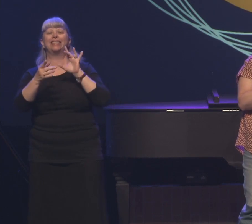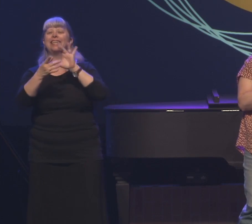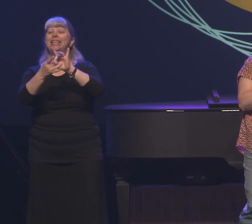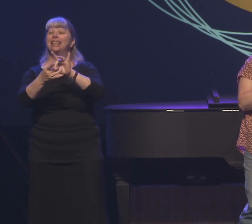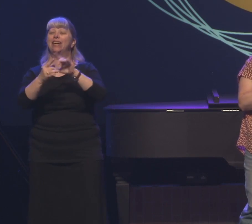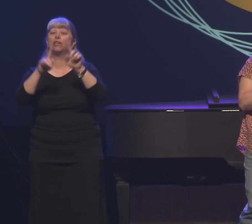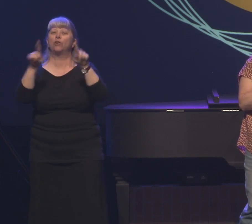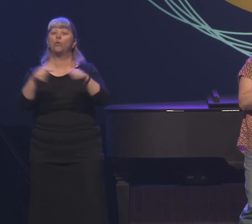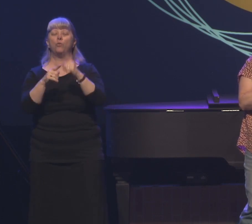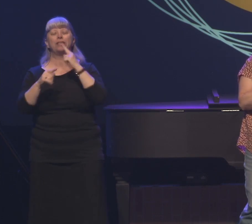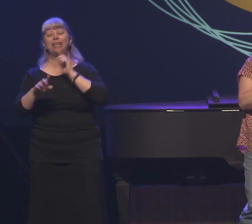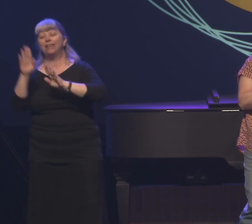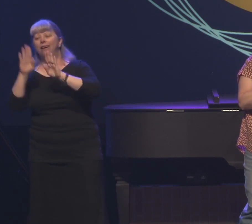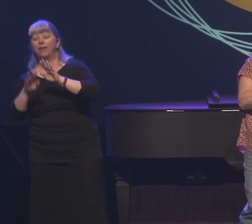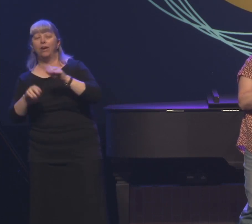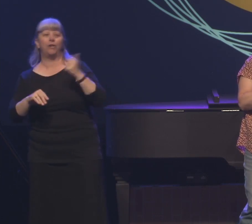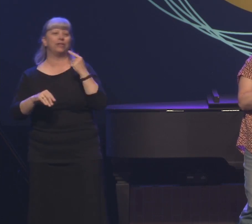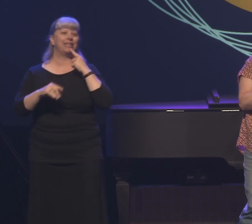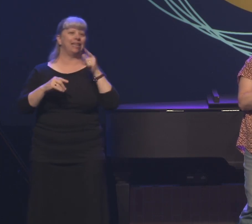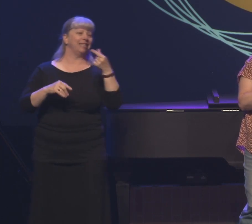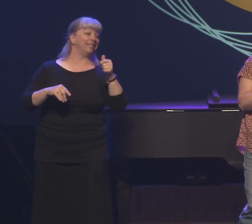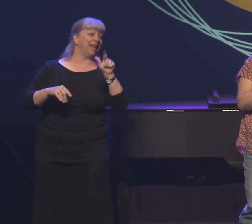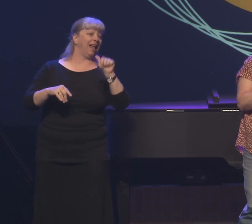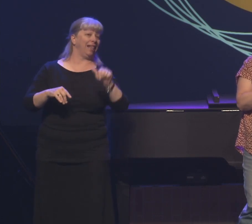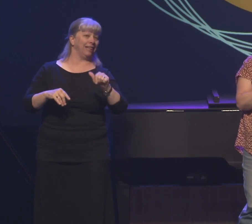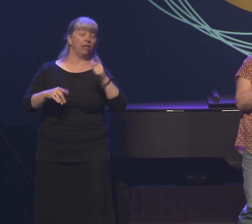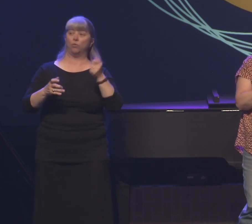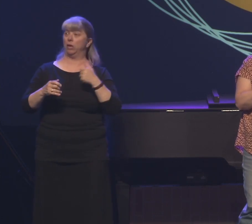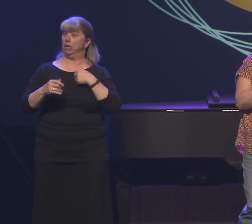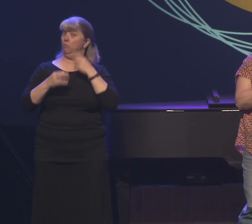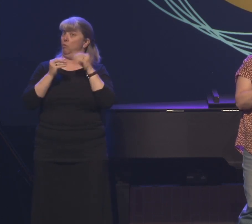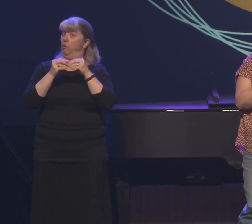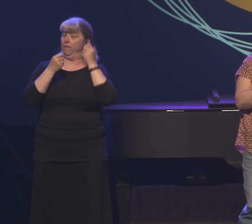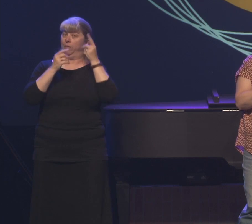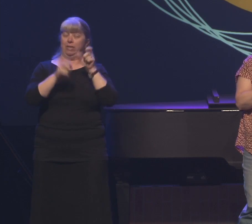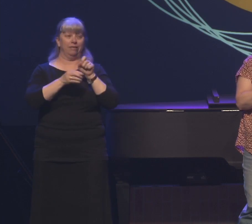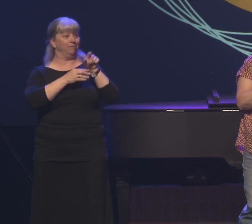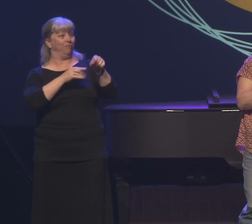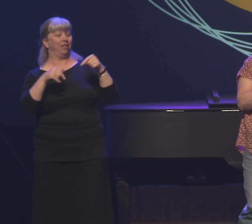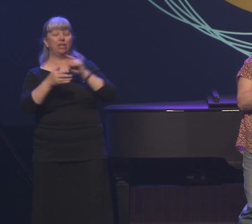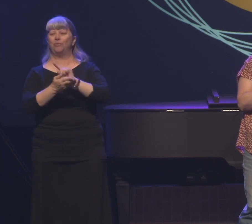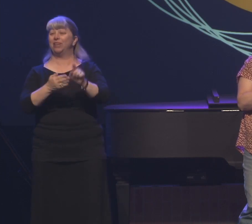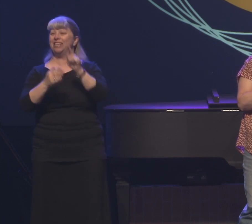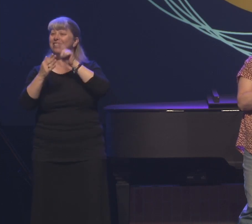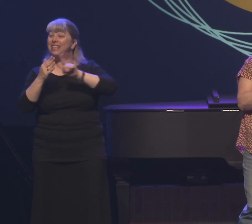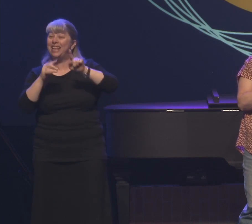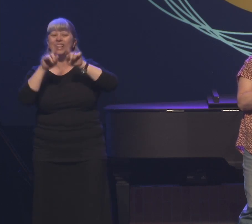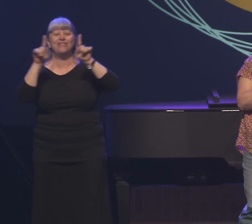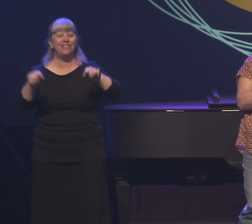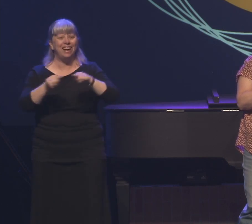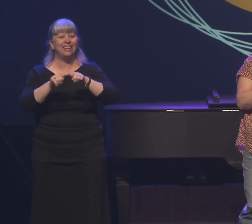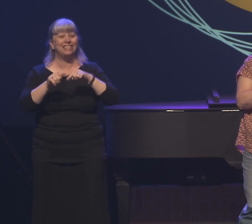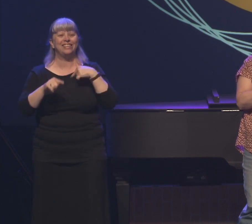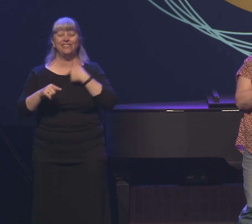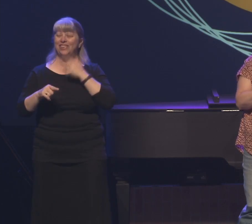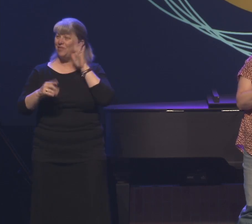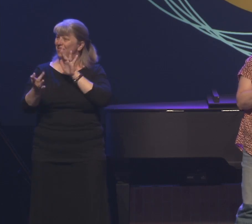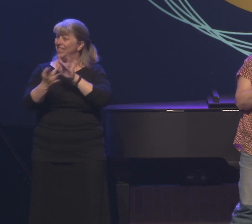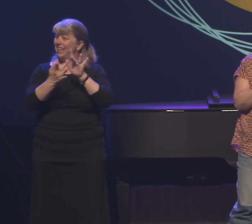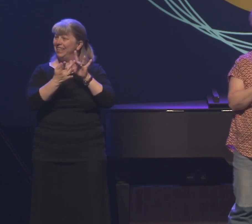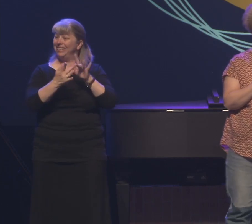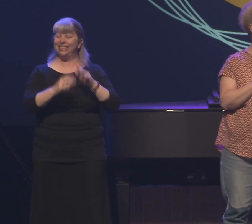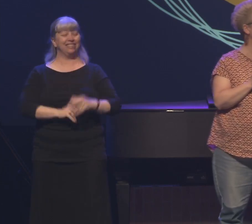one that says auction. There's one that says gala. If you'd like us to send some information to you this week, just check those boxes, and we'll be in touch. That's